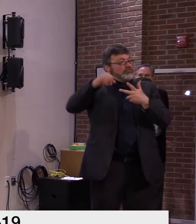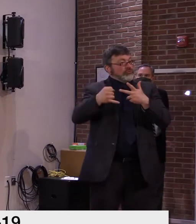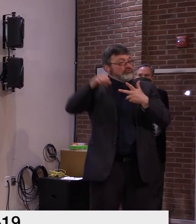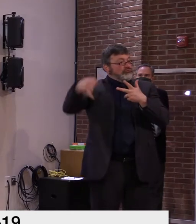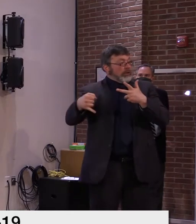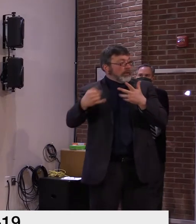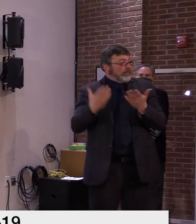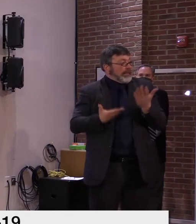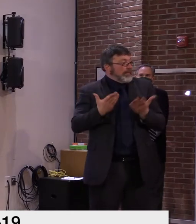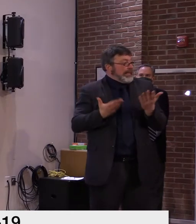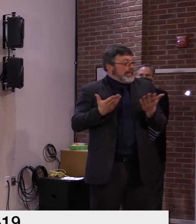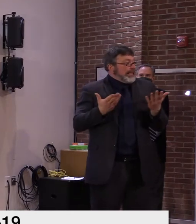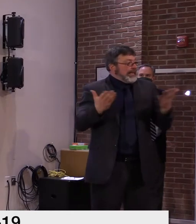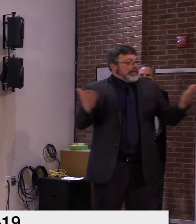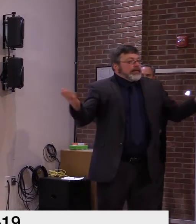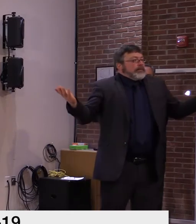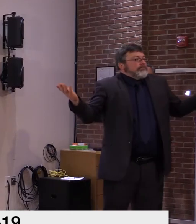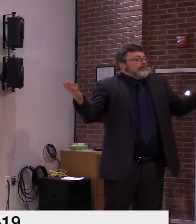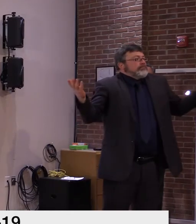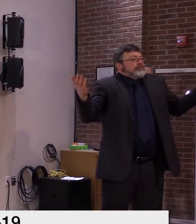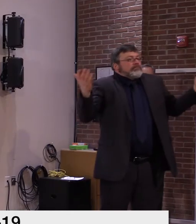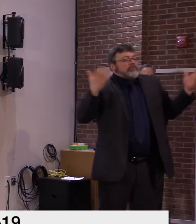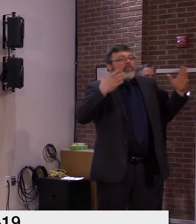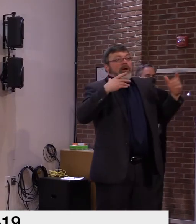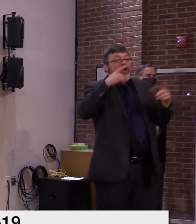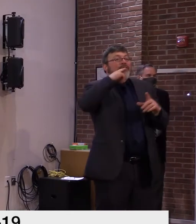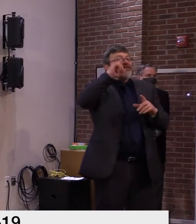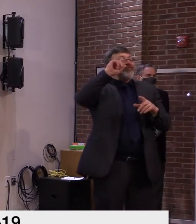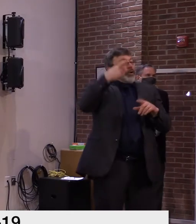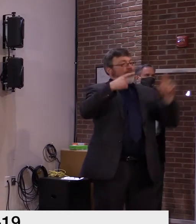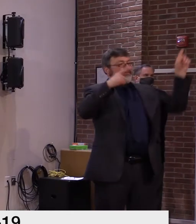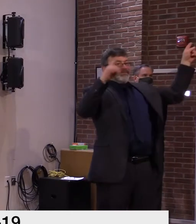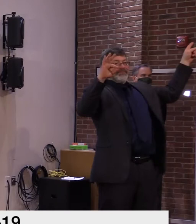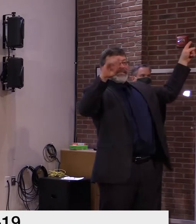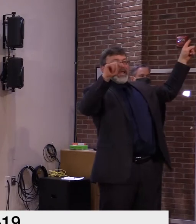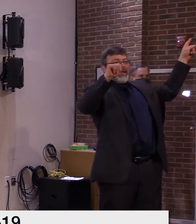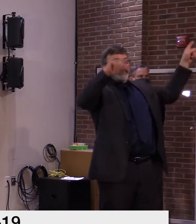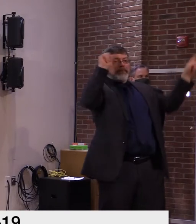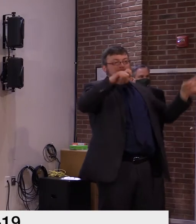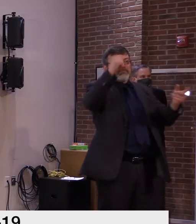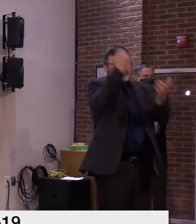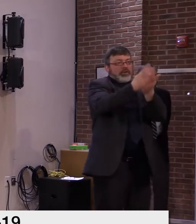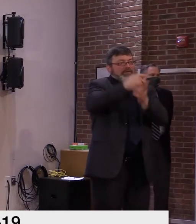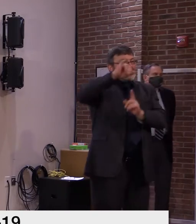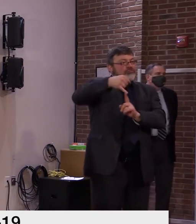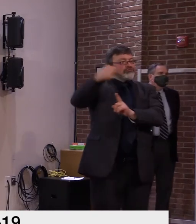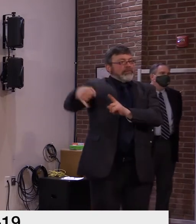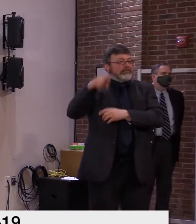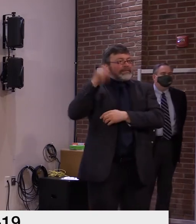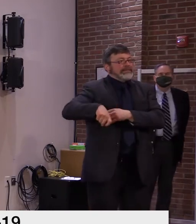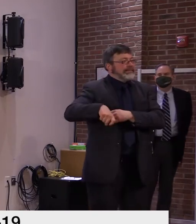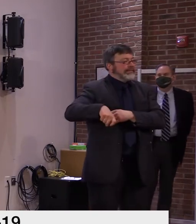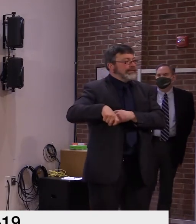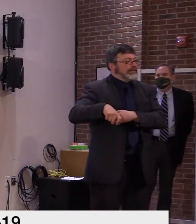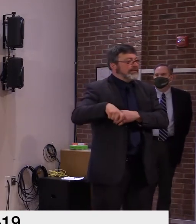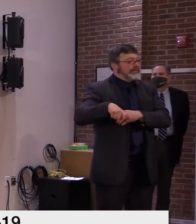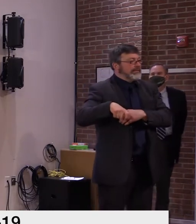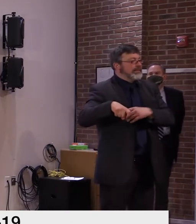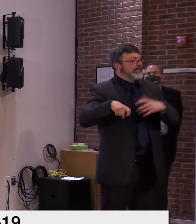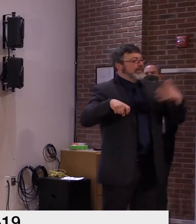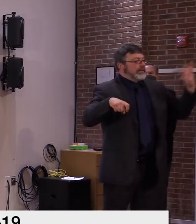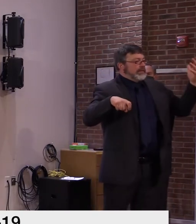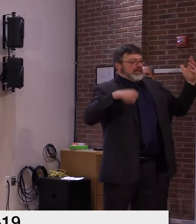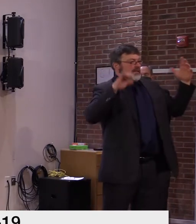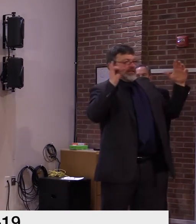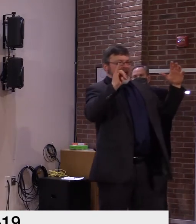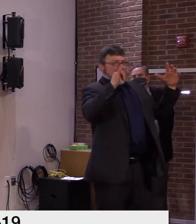the demand will be. So there's still a lot of factors to work our way through, but we're meeting, trying to figure out what it is that we can do to